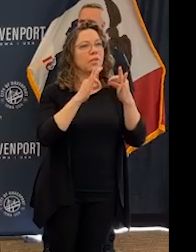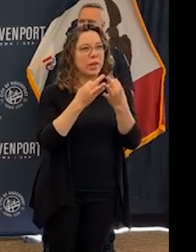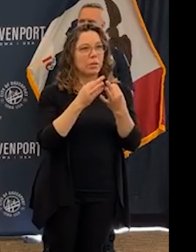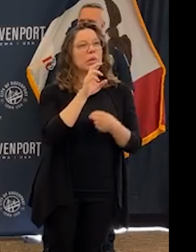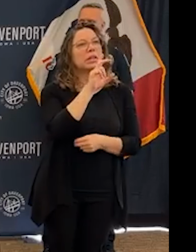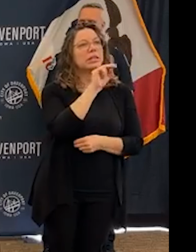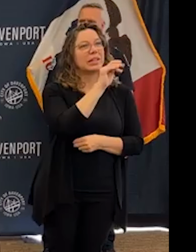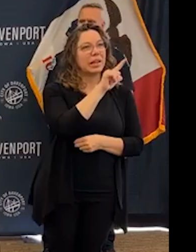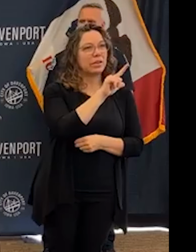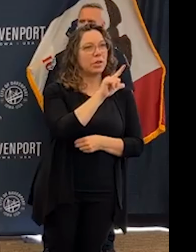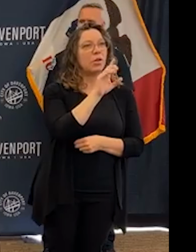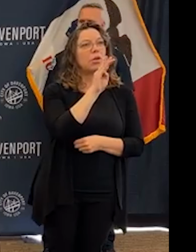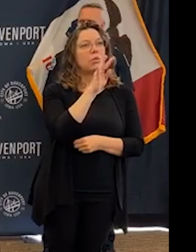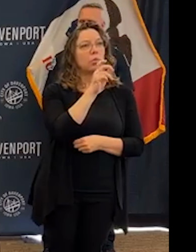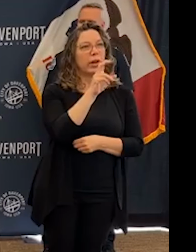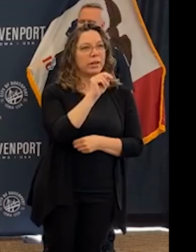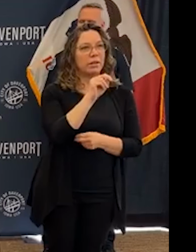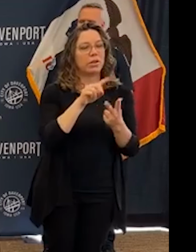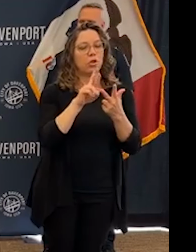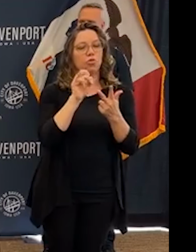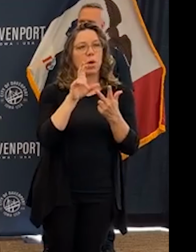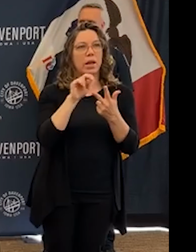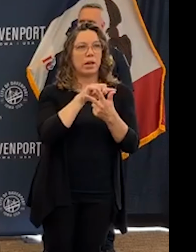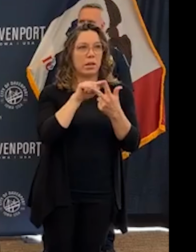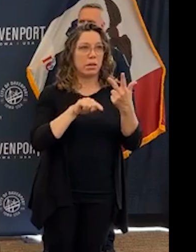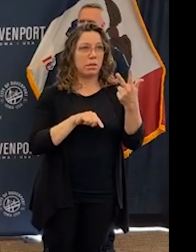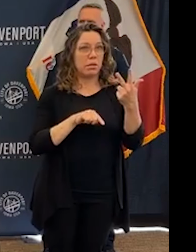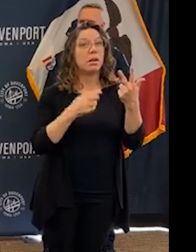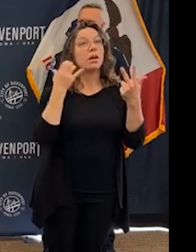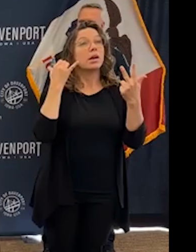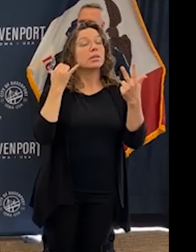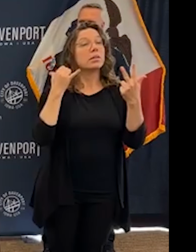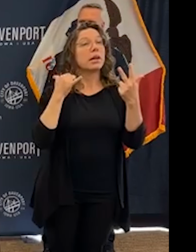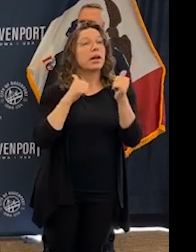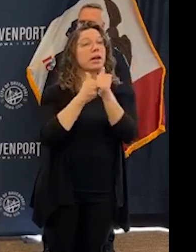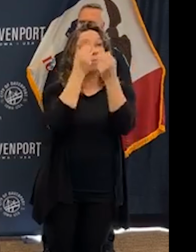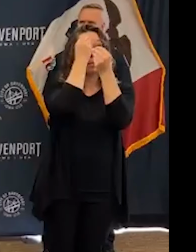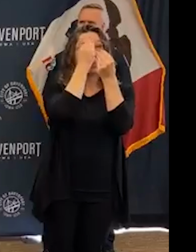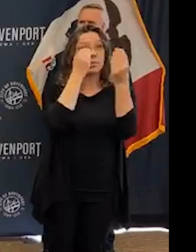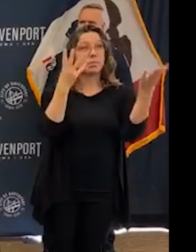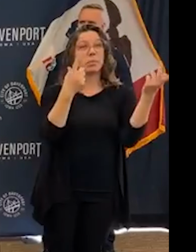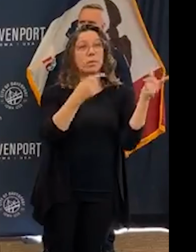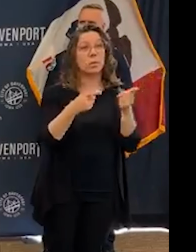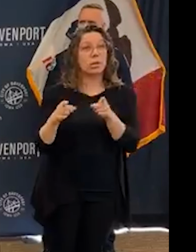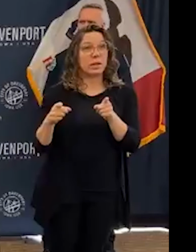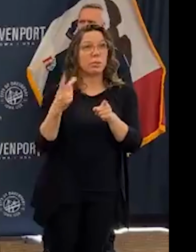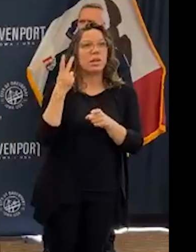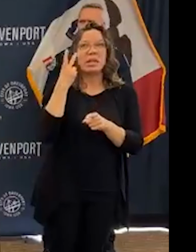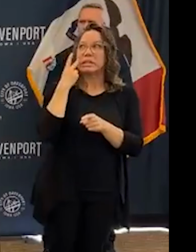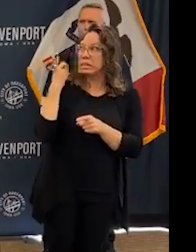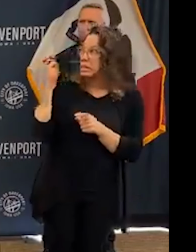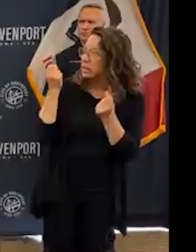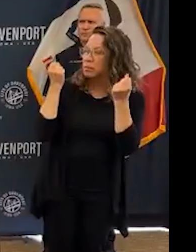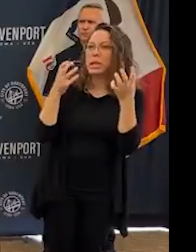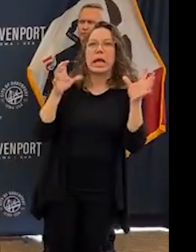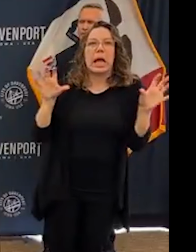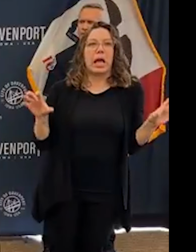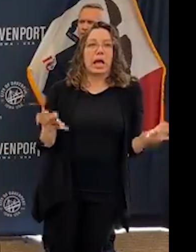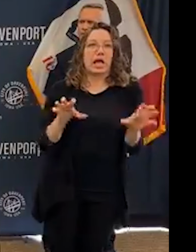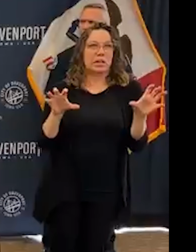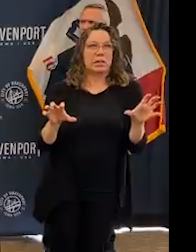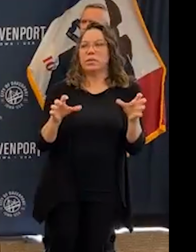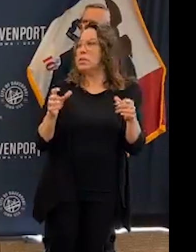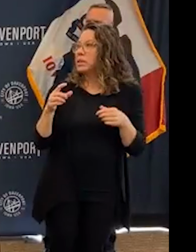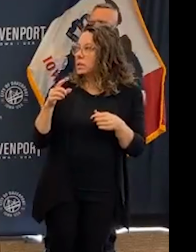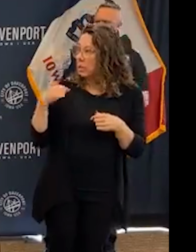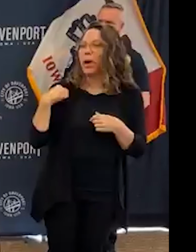Ryan. Today we're here to update you on some things. You're seeing a lot of activity, so we have some folks here